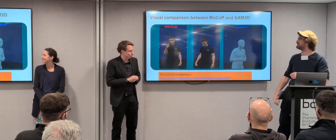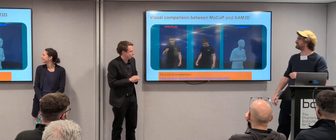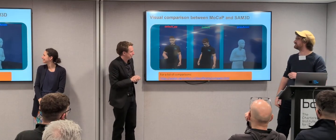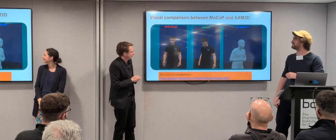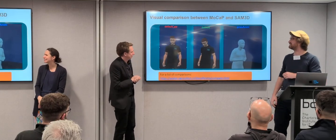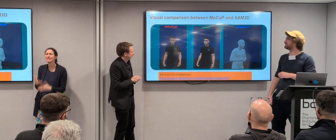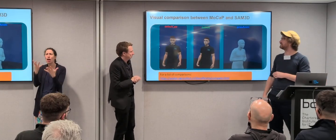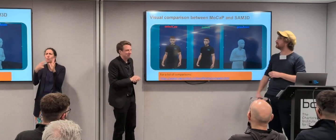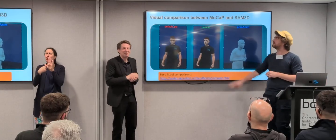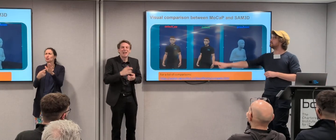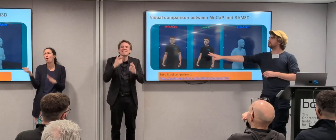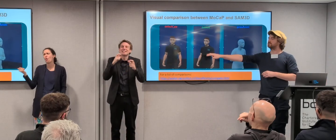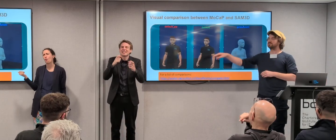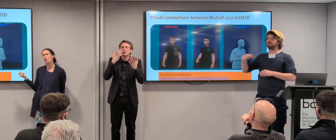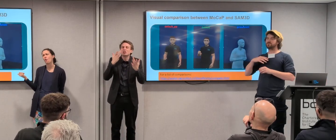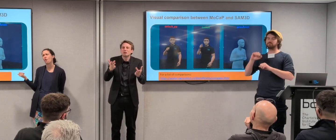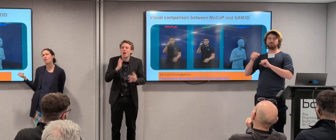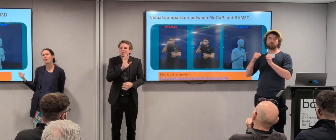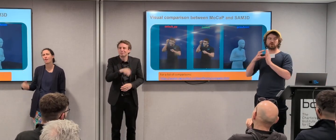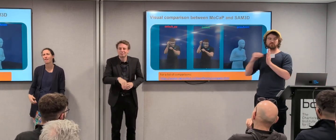I still want to show this quickly.